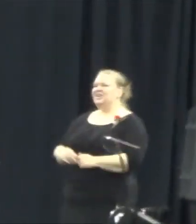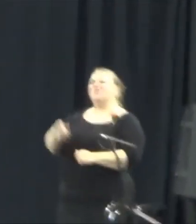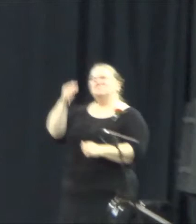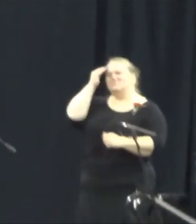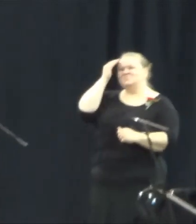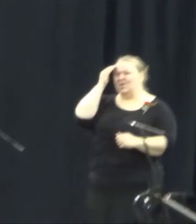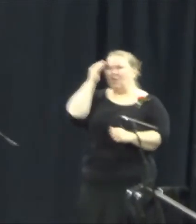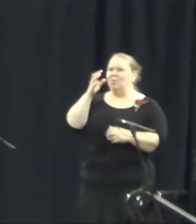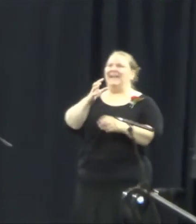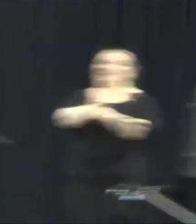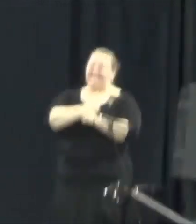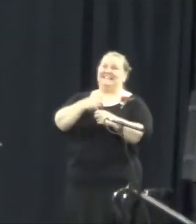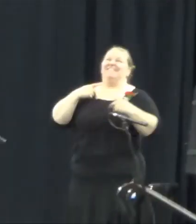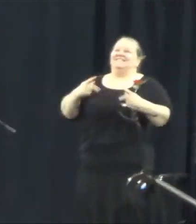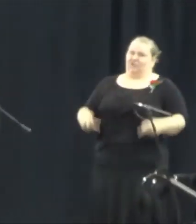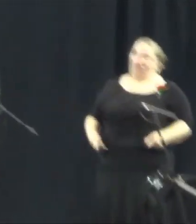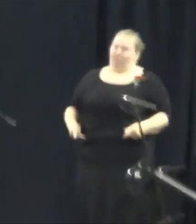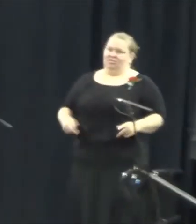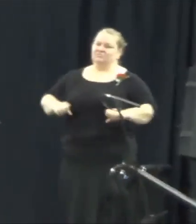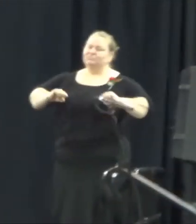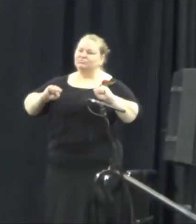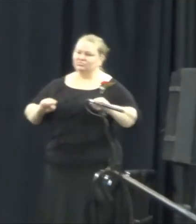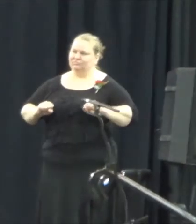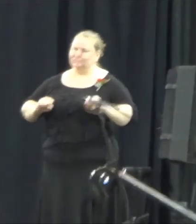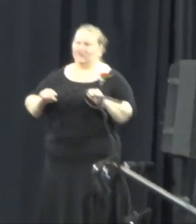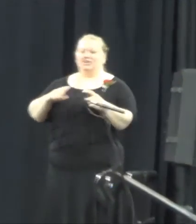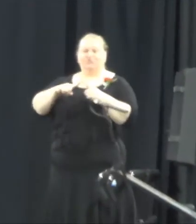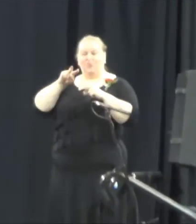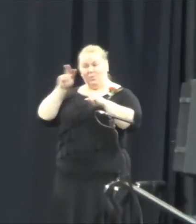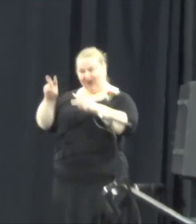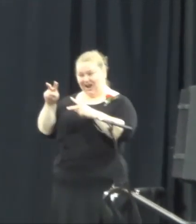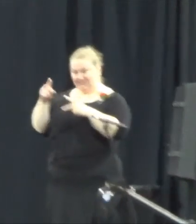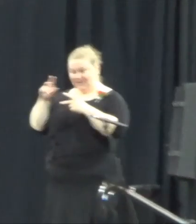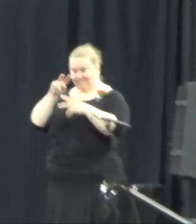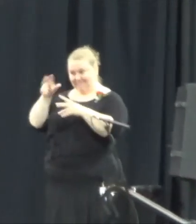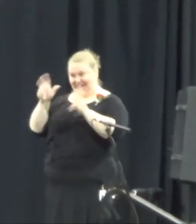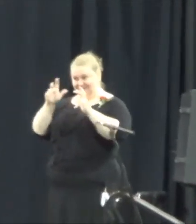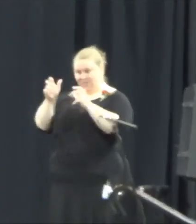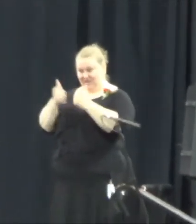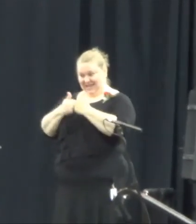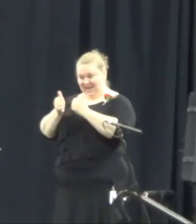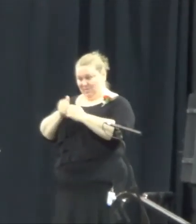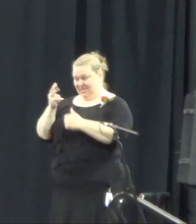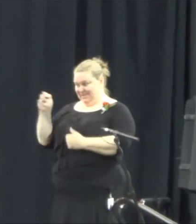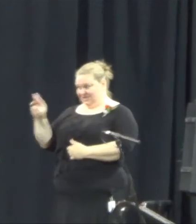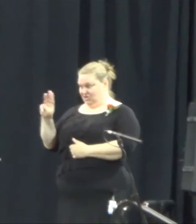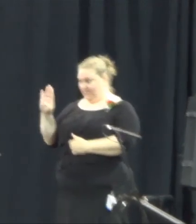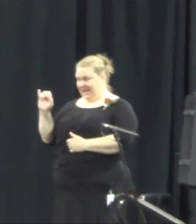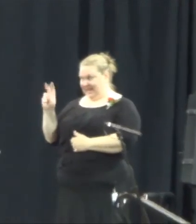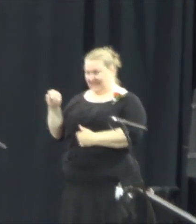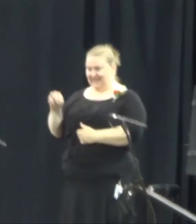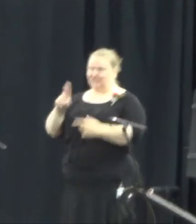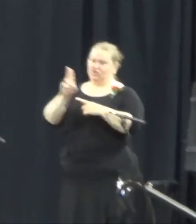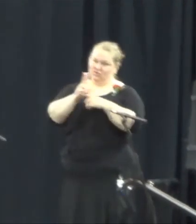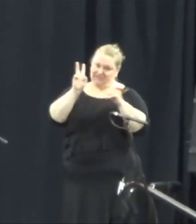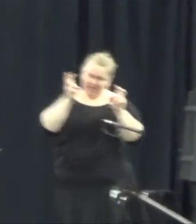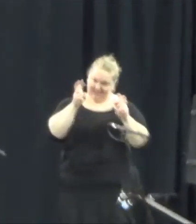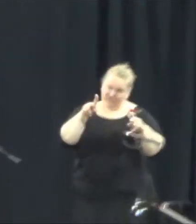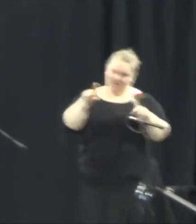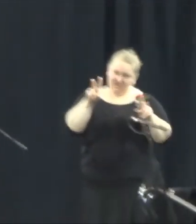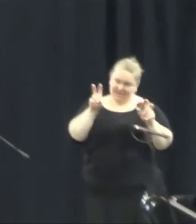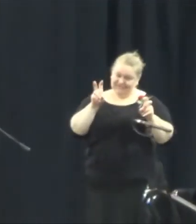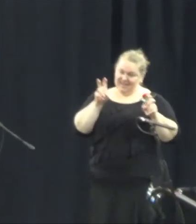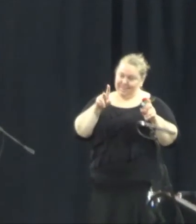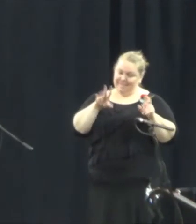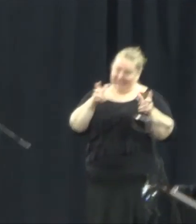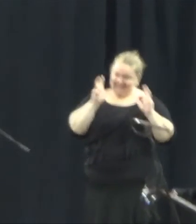you know it gets physical. To watch a basketball game with Mr. Bacon is, to use the basketball phrase, you better be willing